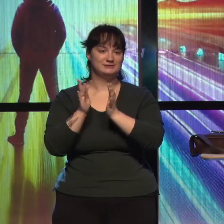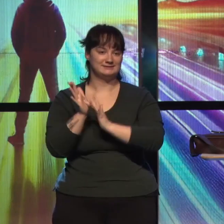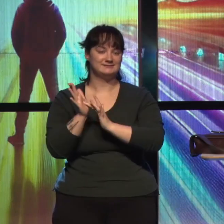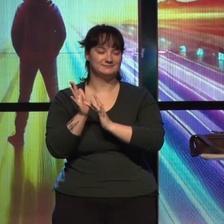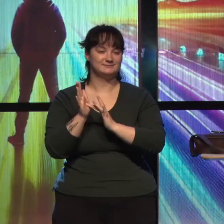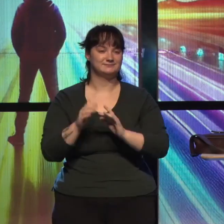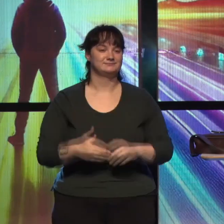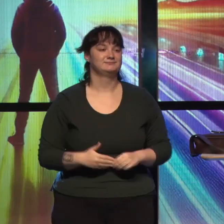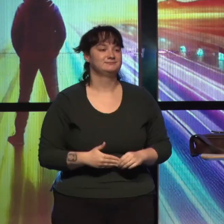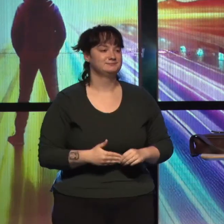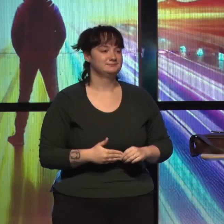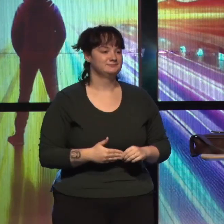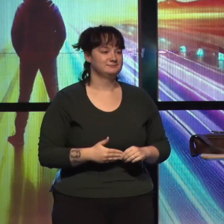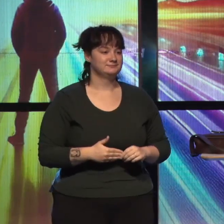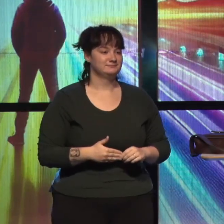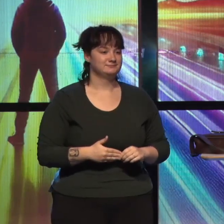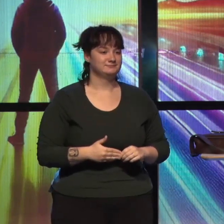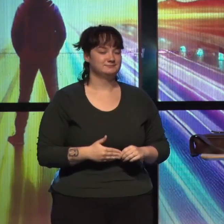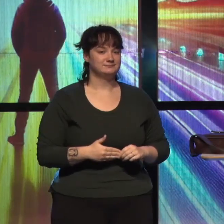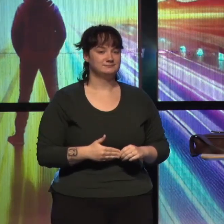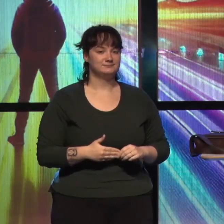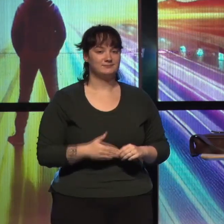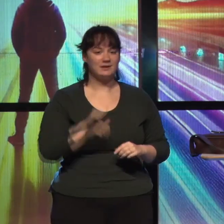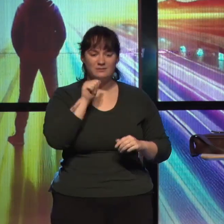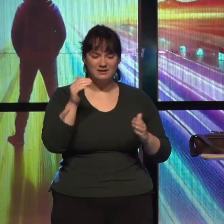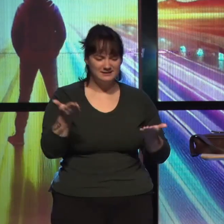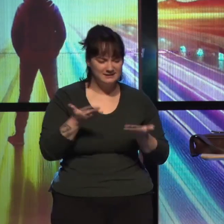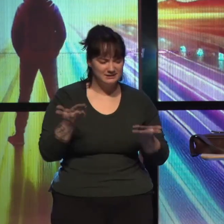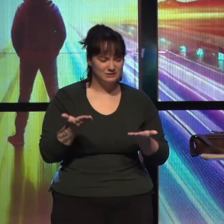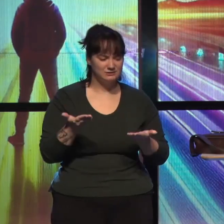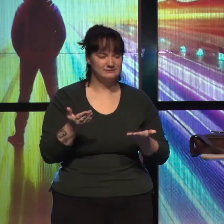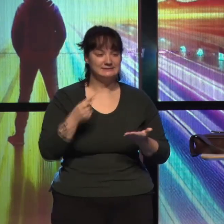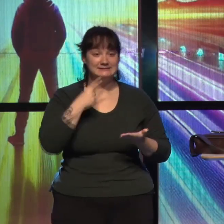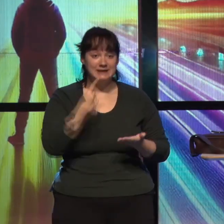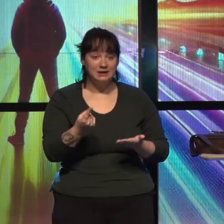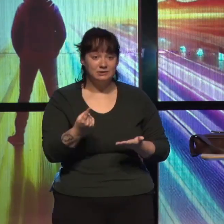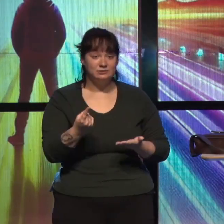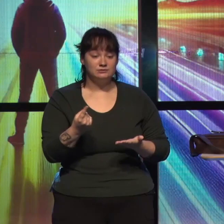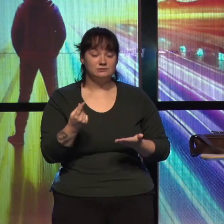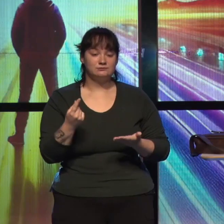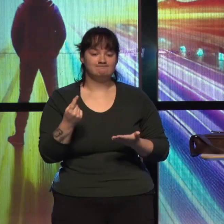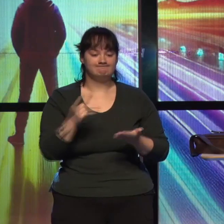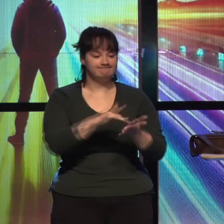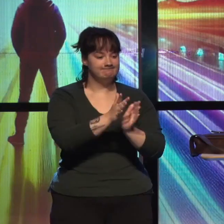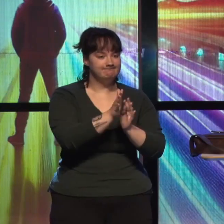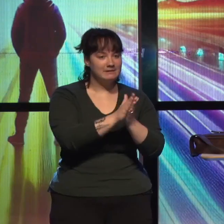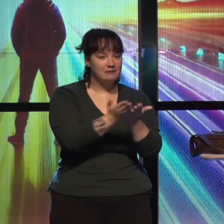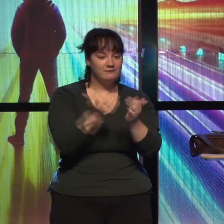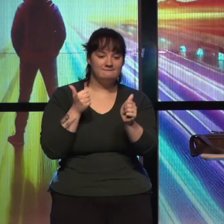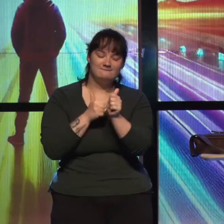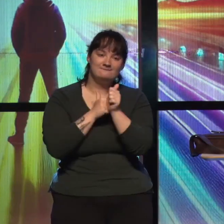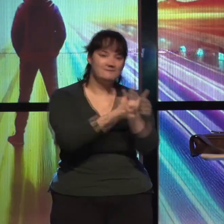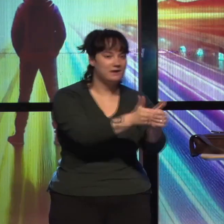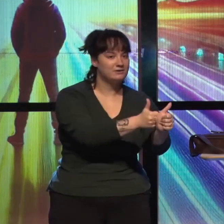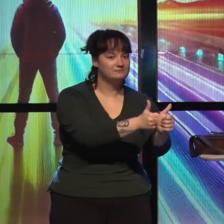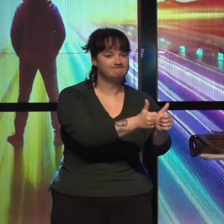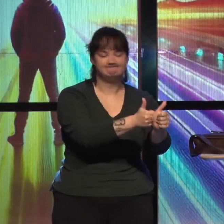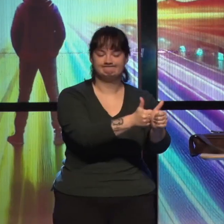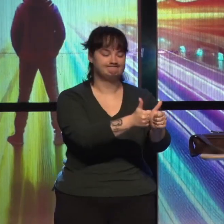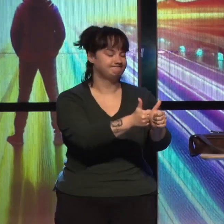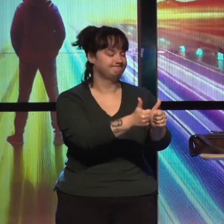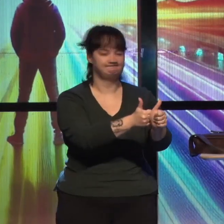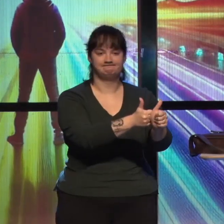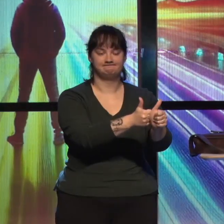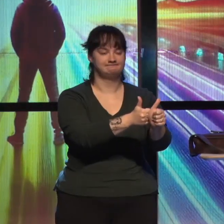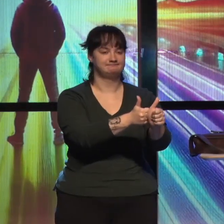often, I am not into helping people follow the Bible. I think that could be a terrible idea. There's a lot of pain that has come from people trying to follow the